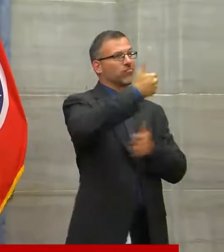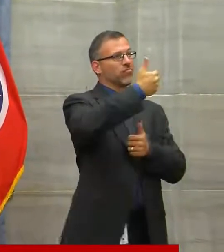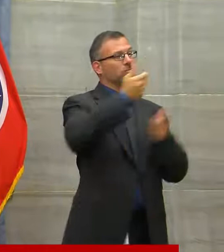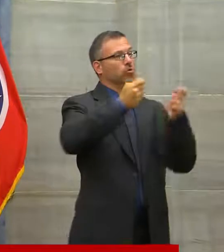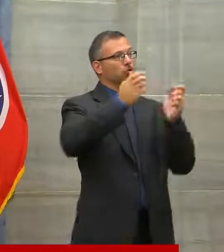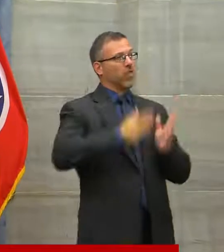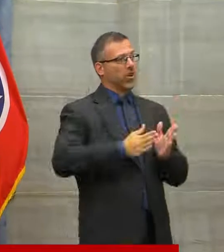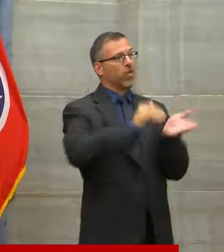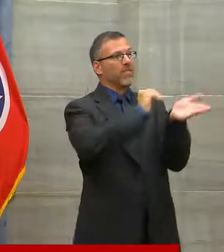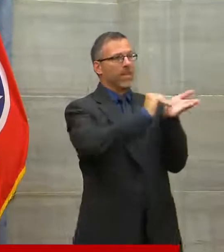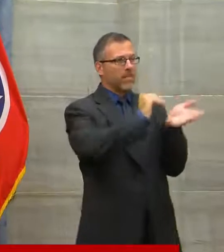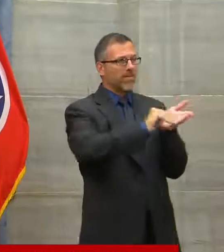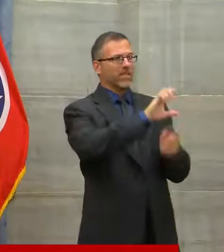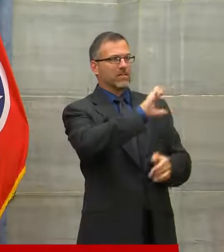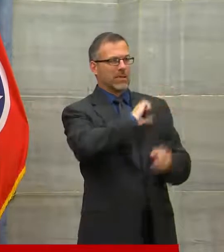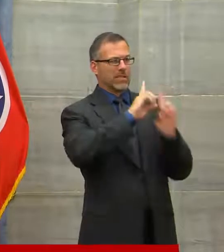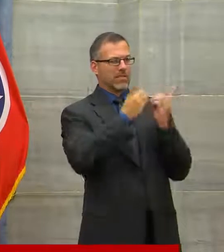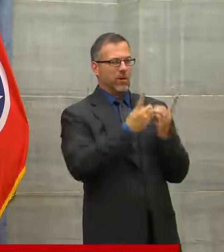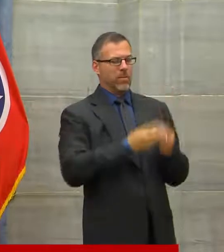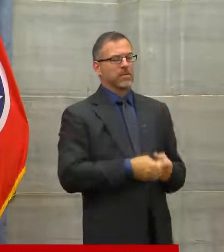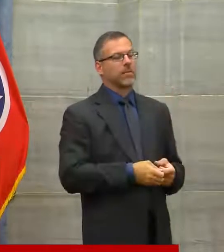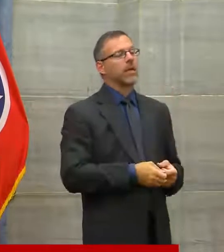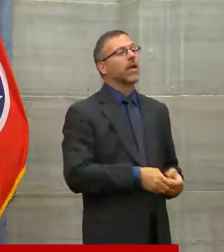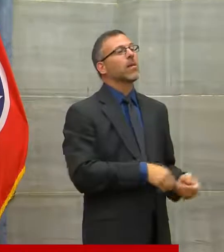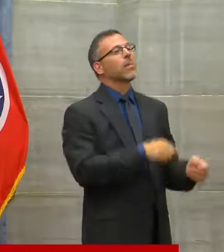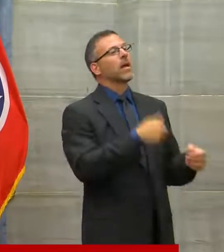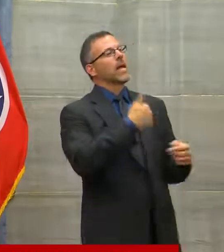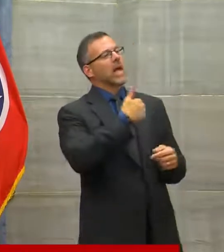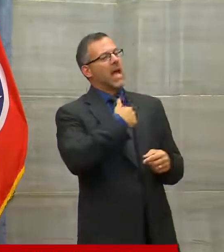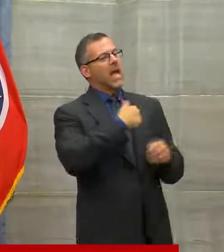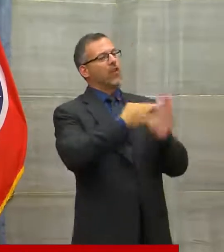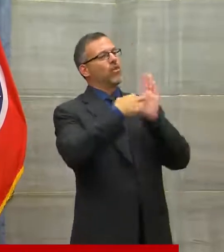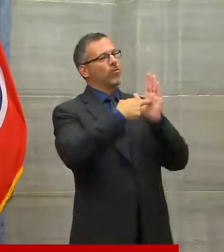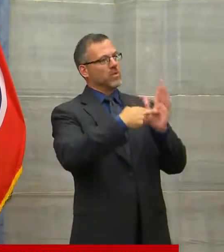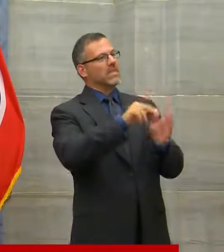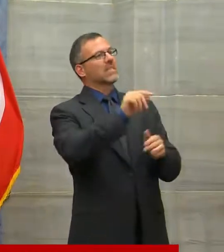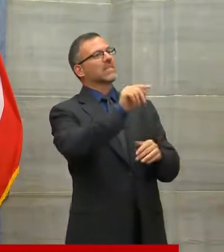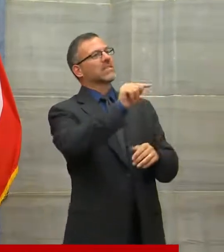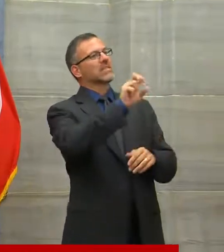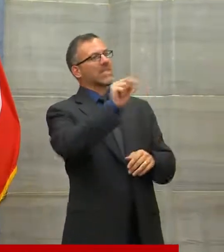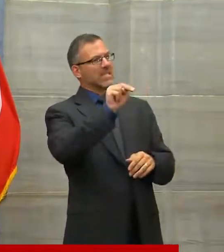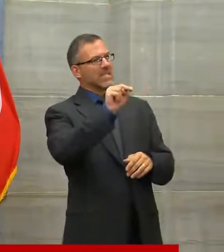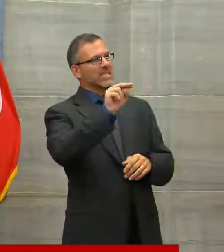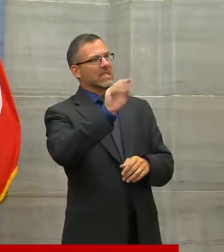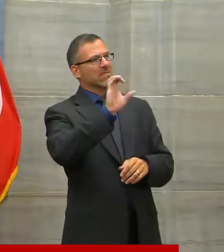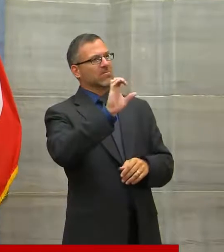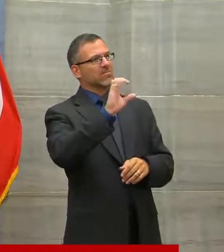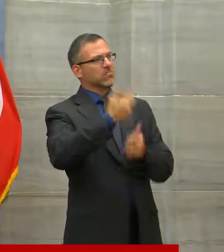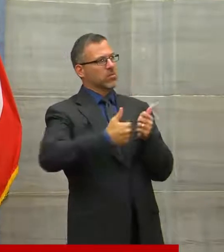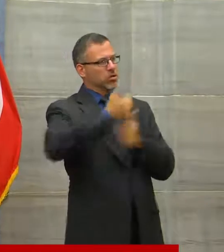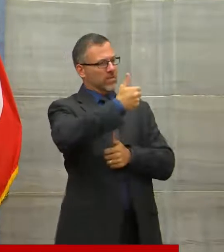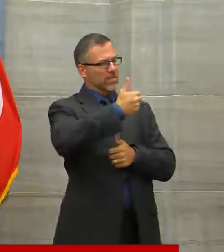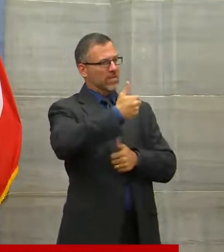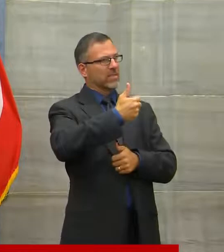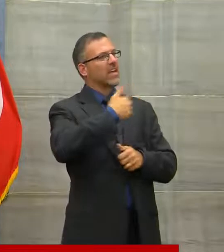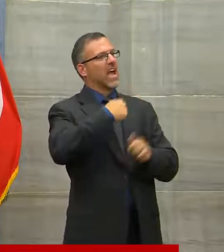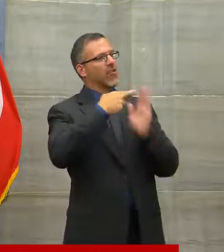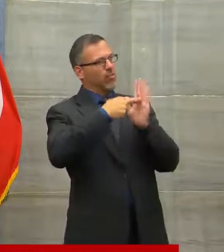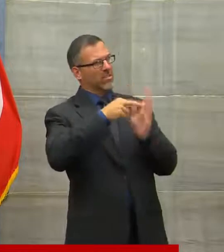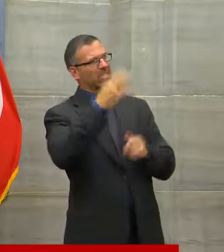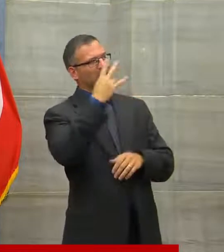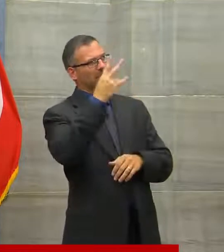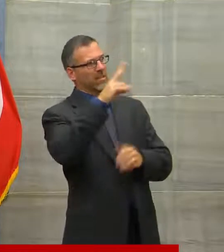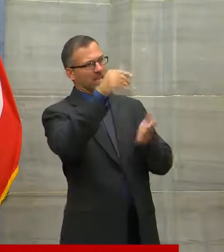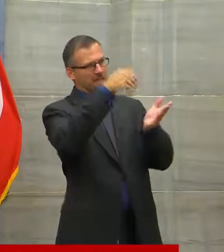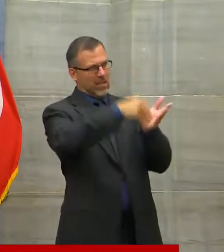today, I represent the Tennessee Chiefs of more than 17,000 officers from across this great